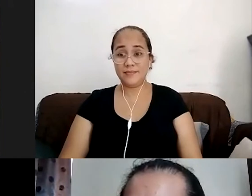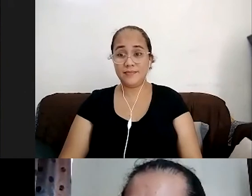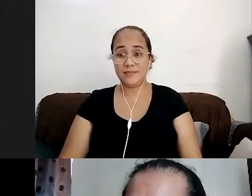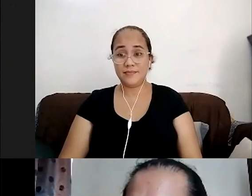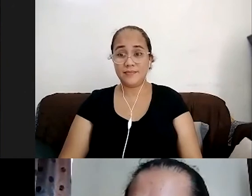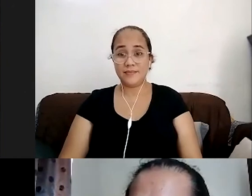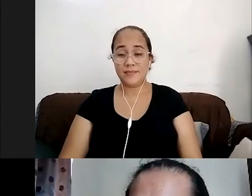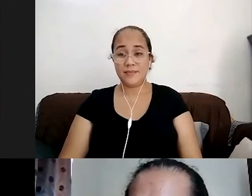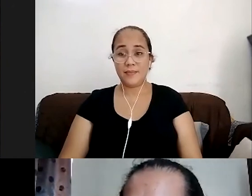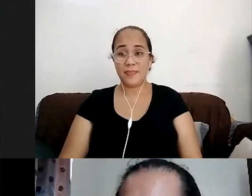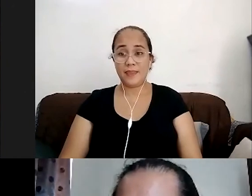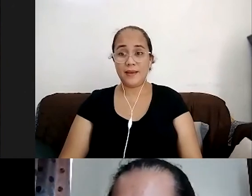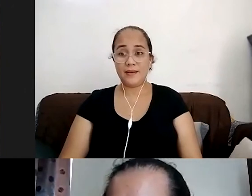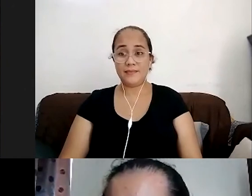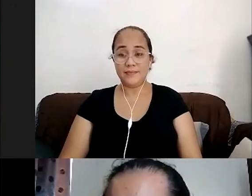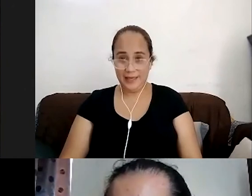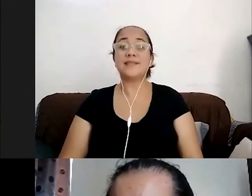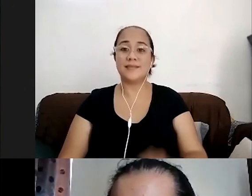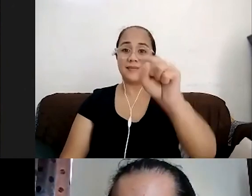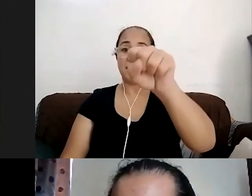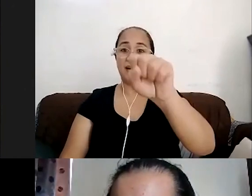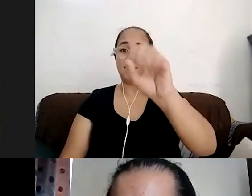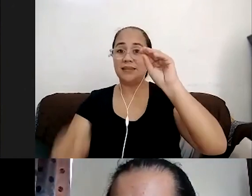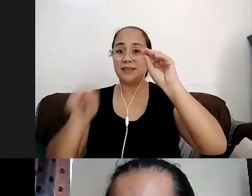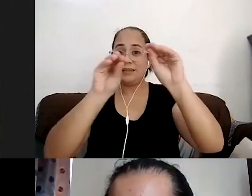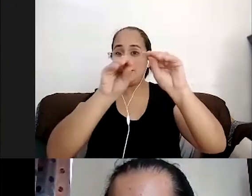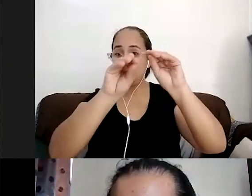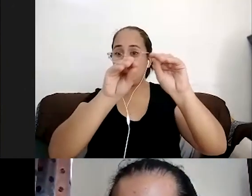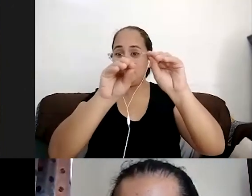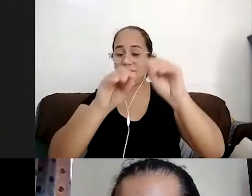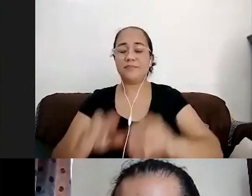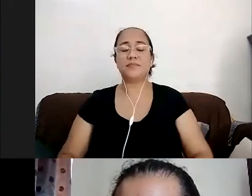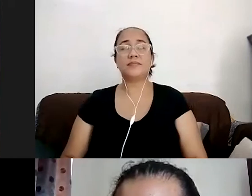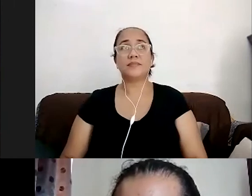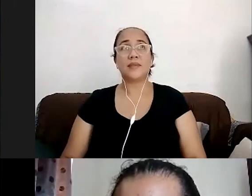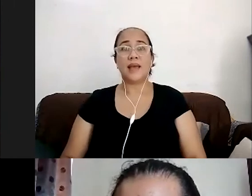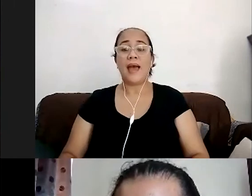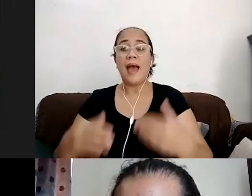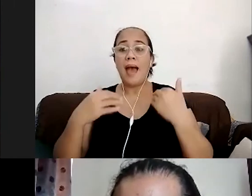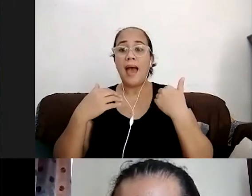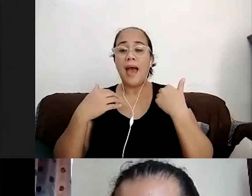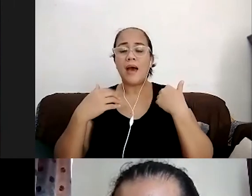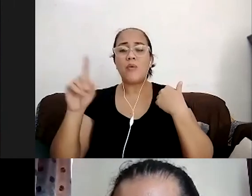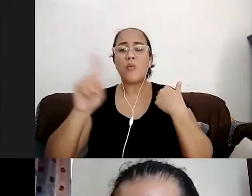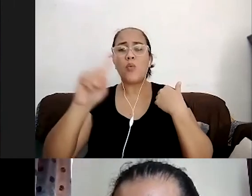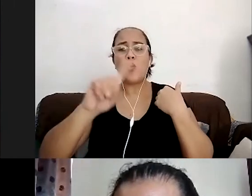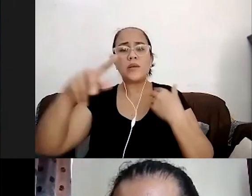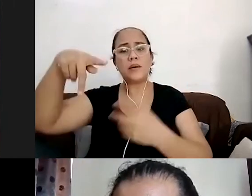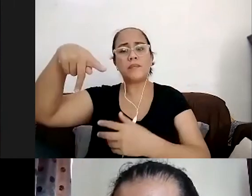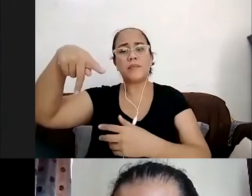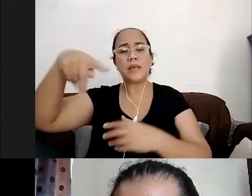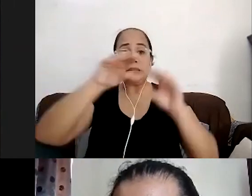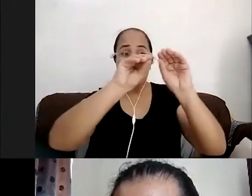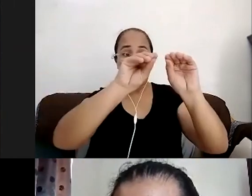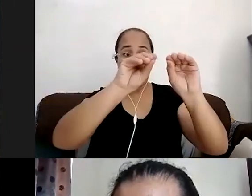Yes, sir. Teach. Yes. All right. Is there, and what is the predicate of teaching